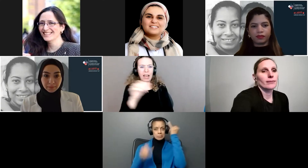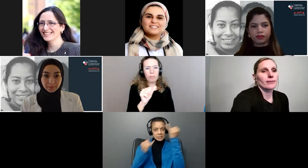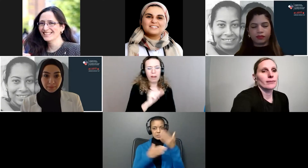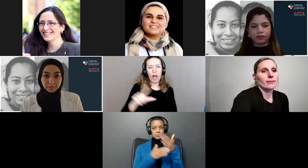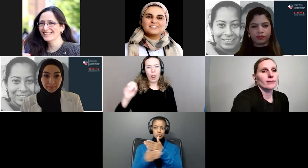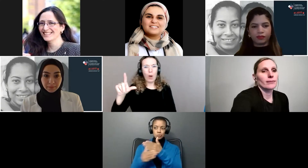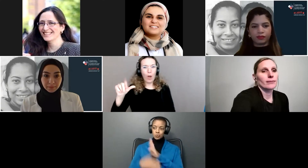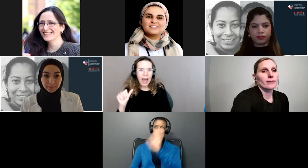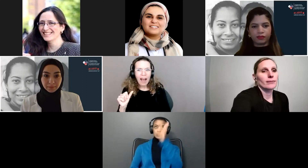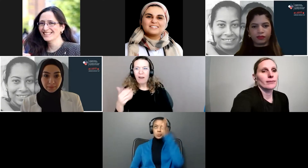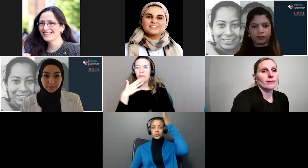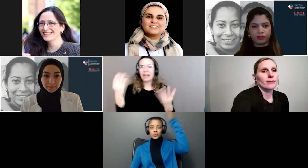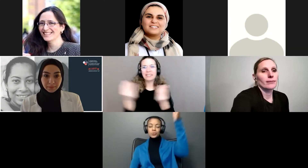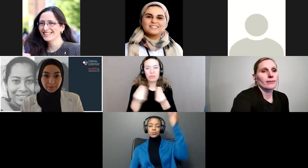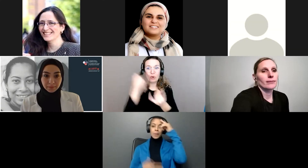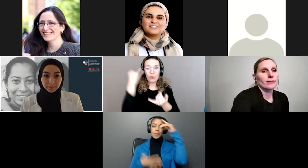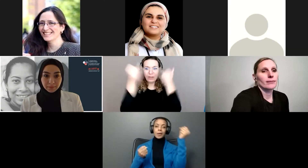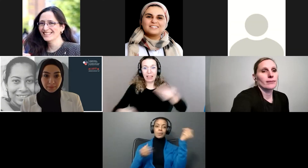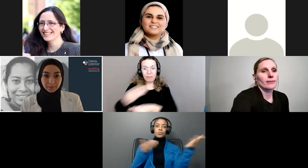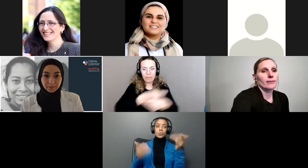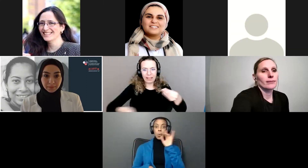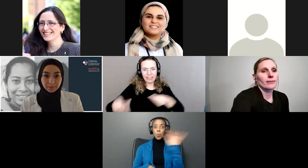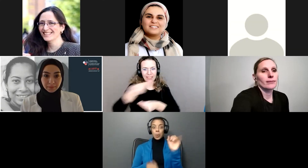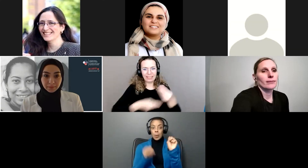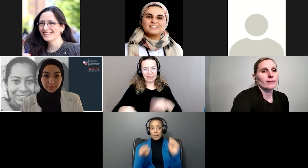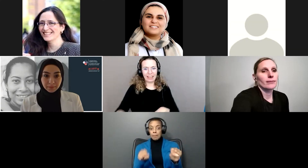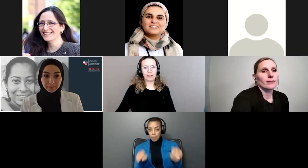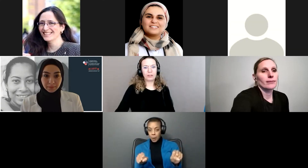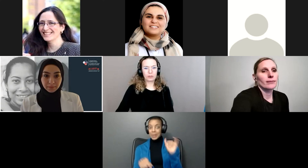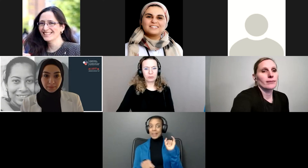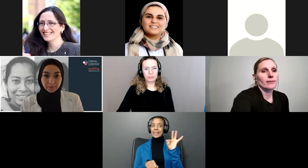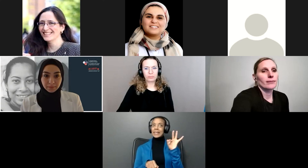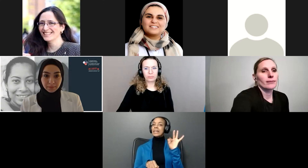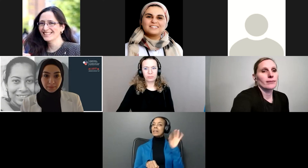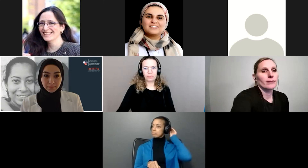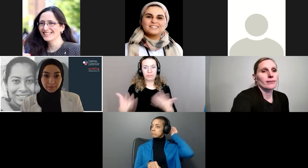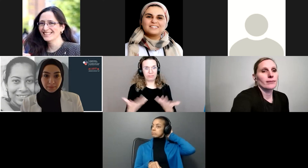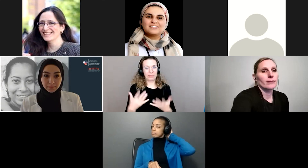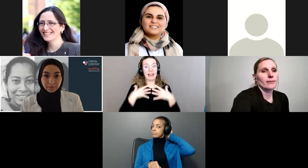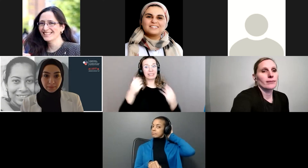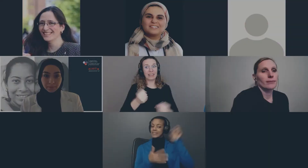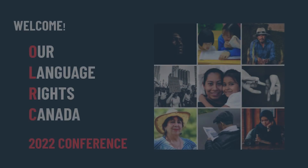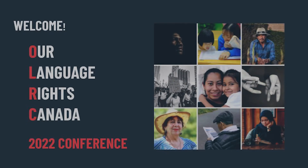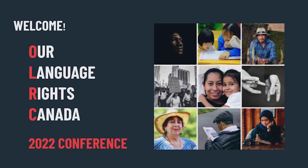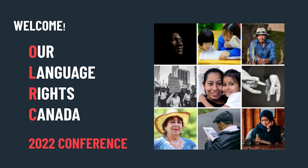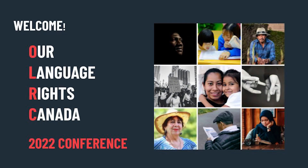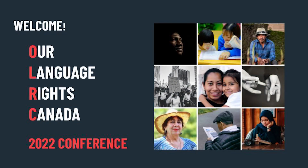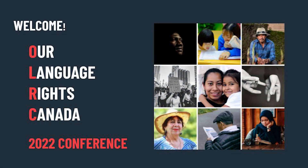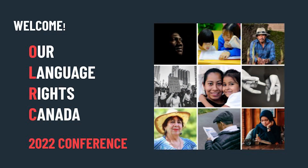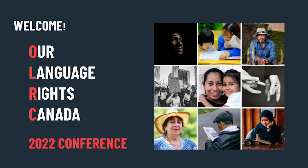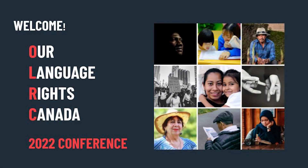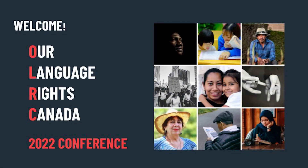future of our mental health services could look like if we take into consideration the needs of our multicultural populations.